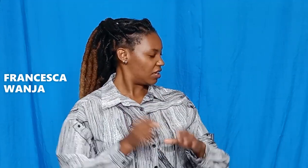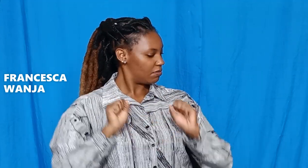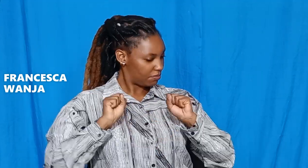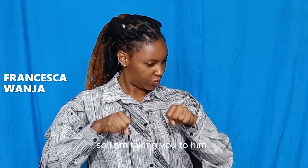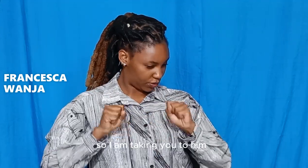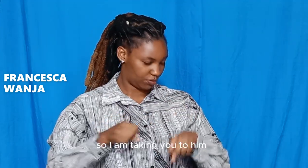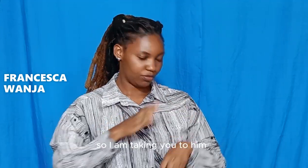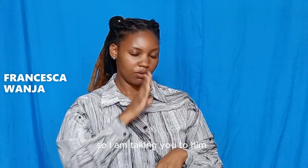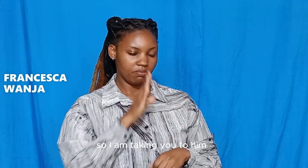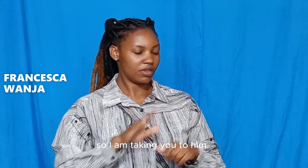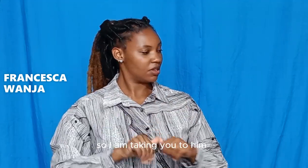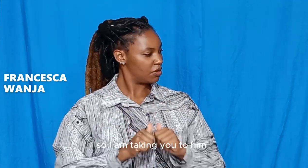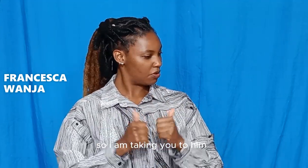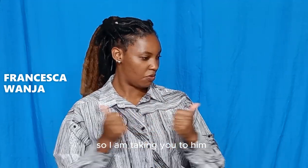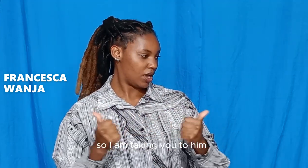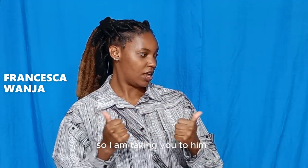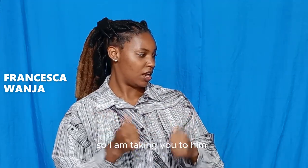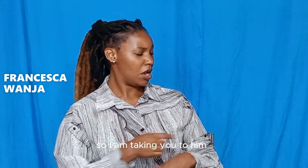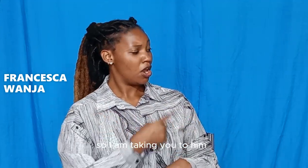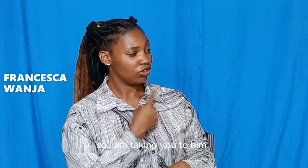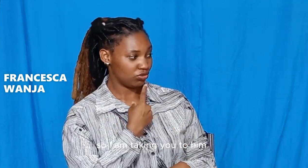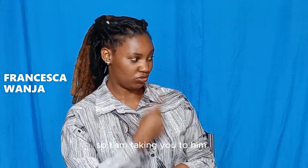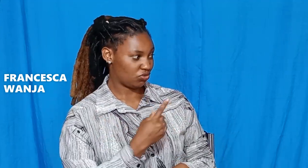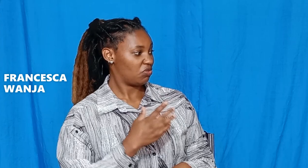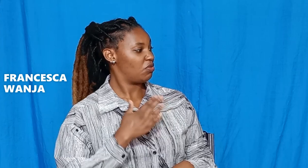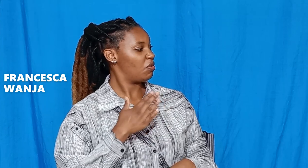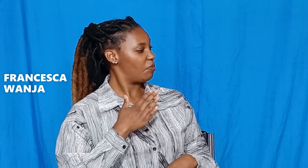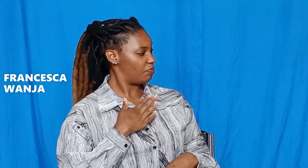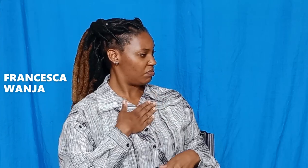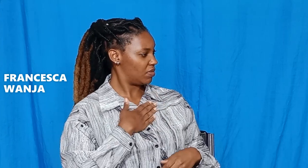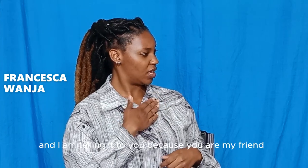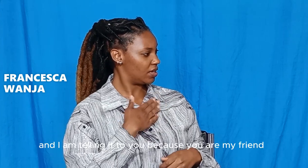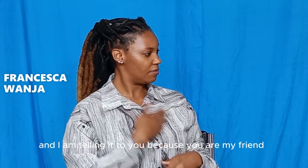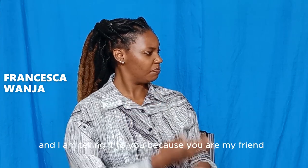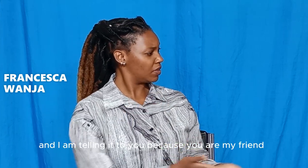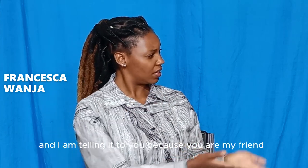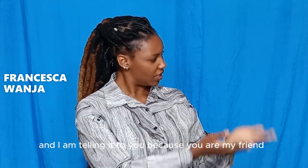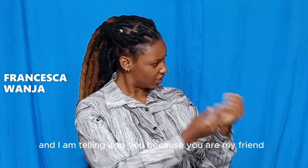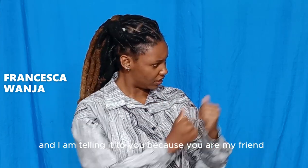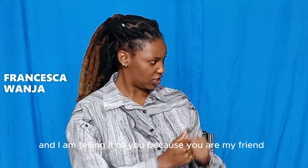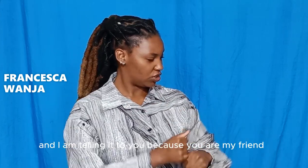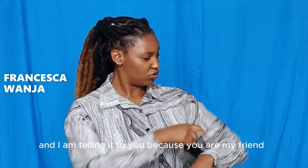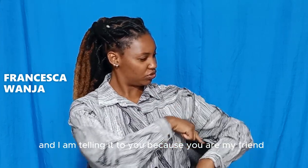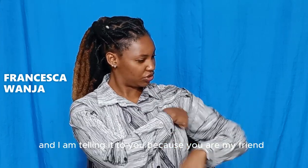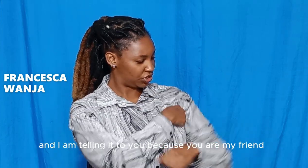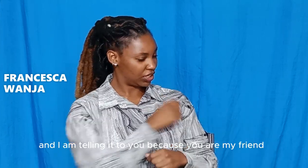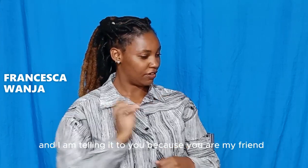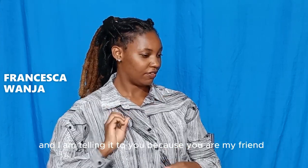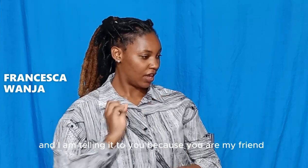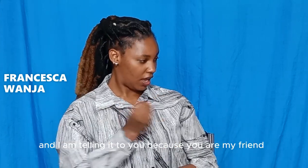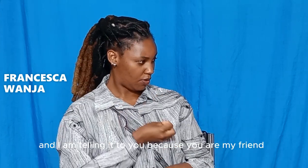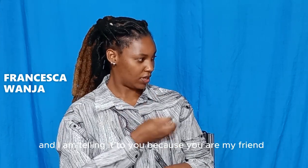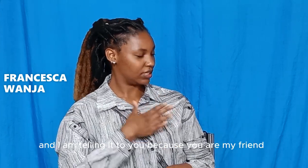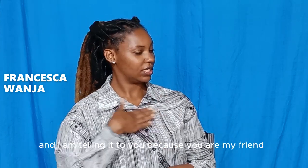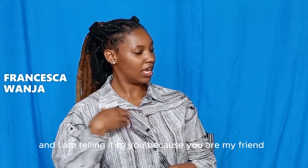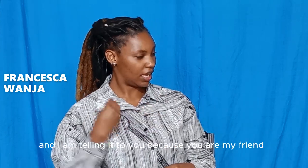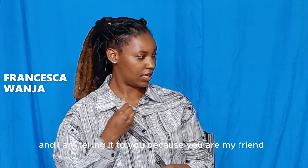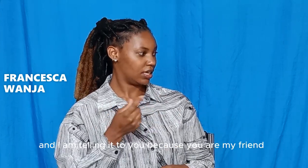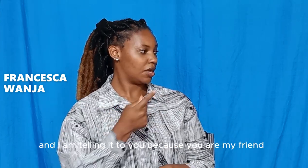So I am taking you to him. And I am telling it to you. Because you are